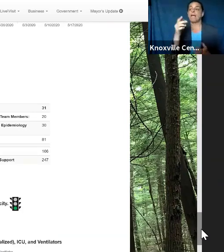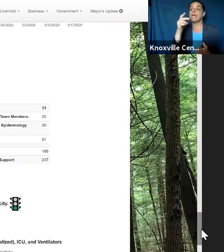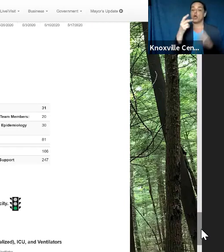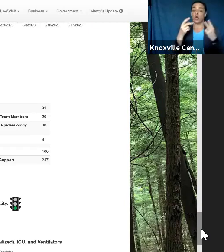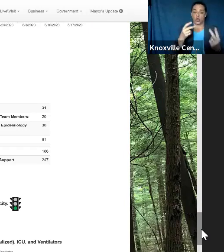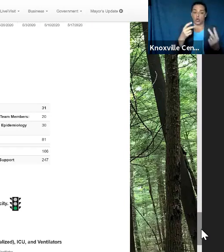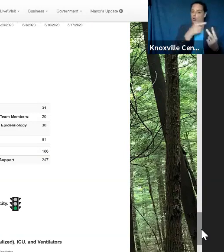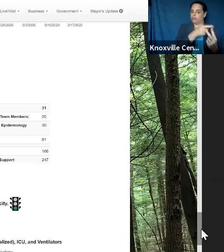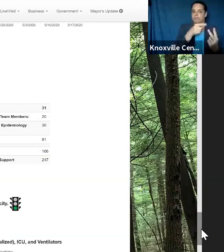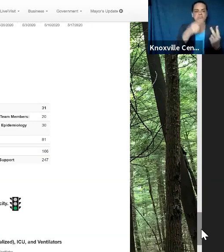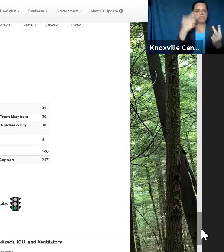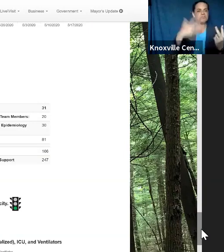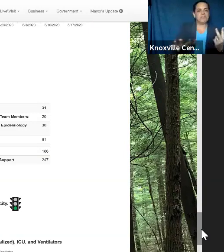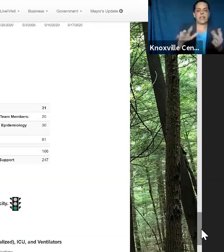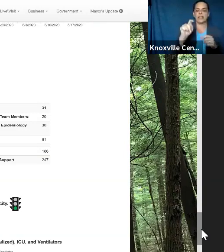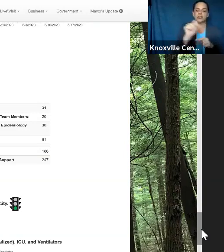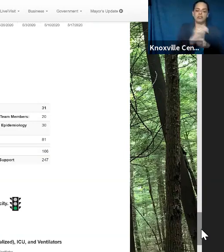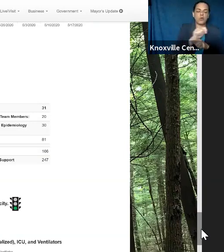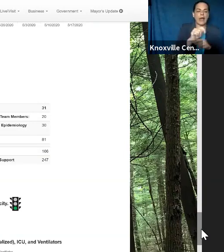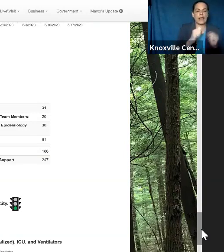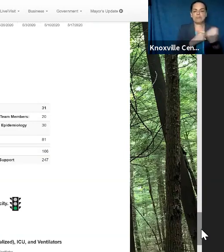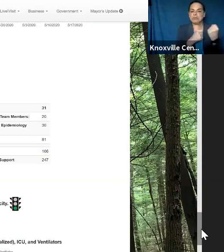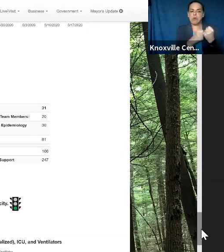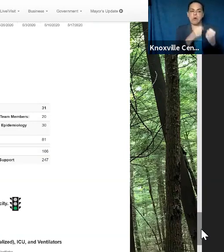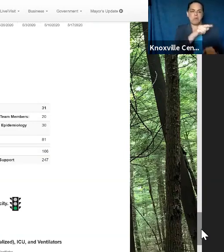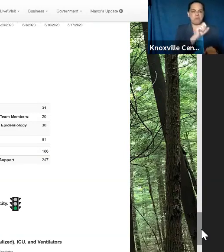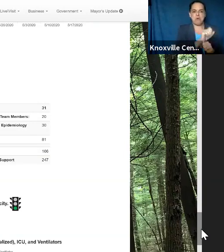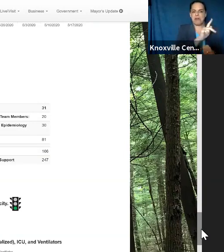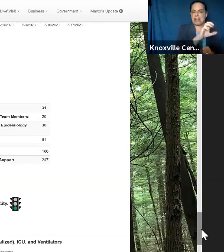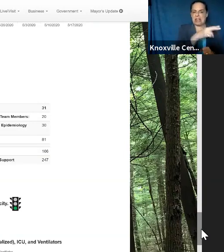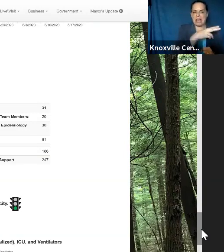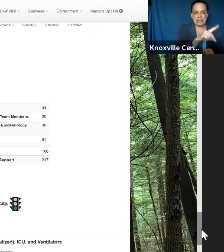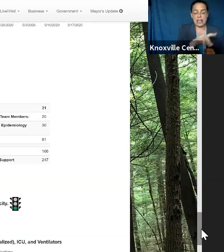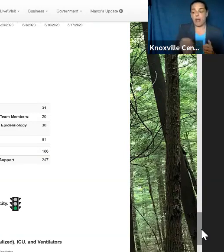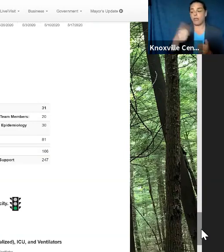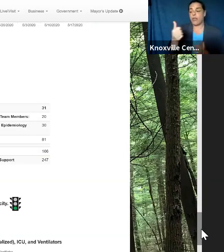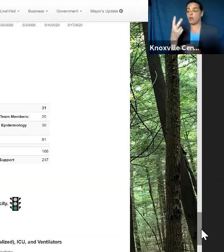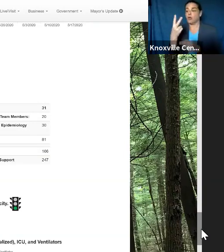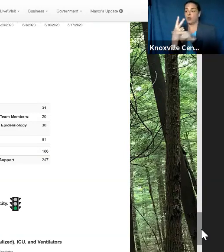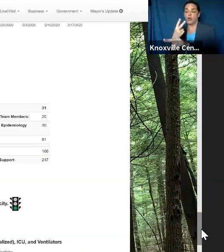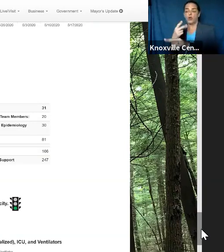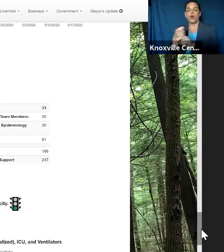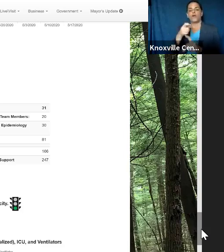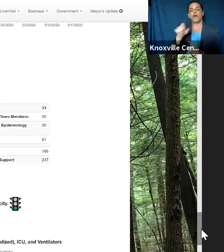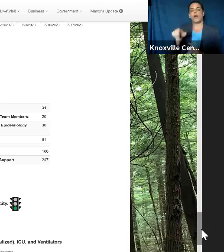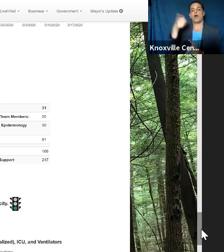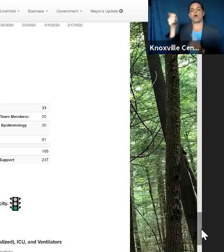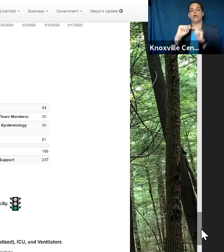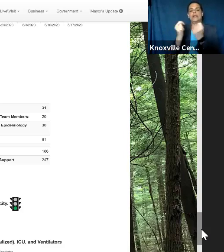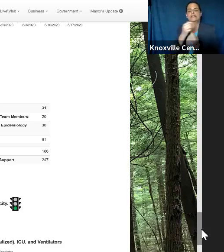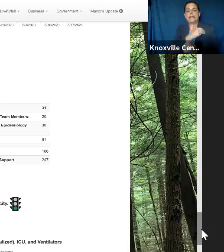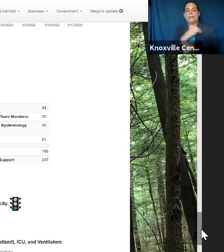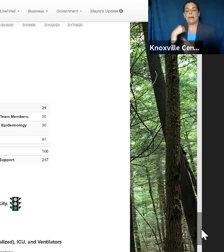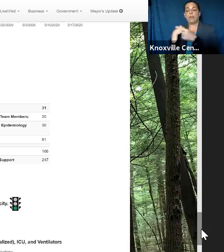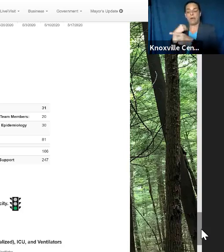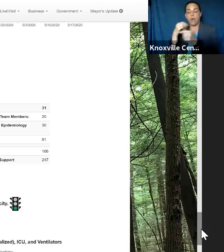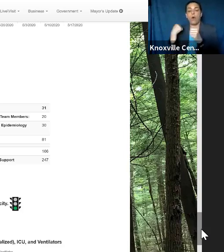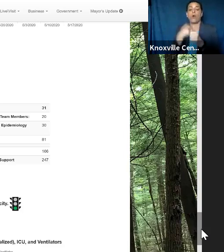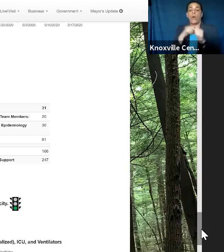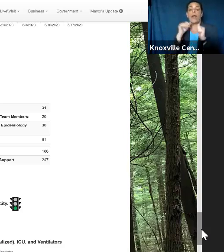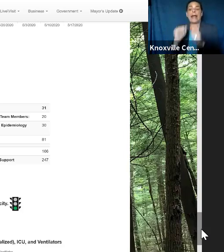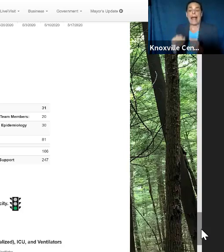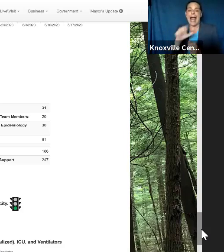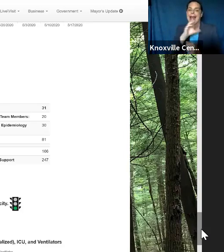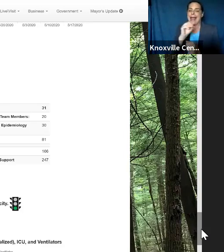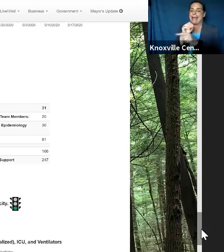available KCHD Epi support team members, and the other 2 individuals came from the additional KCHD team members that can be and